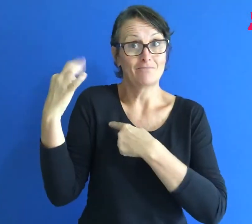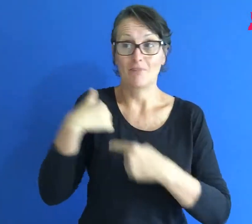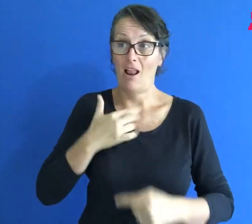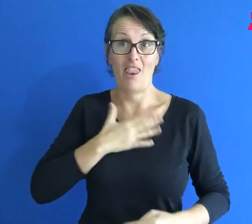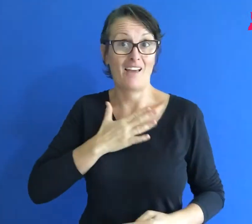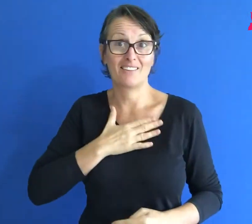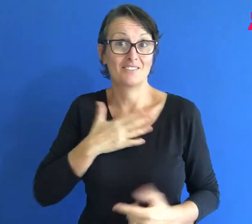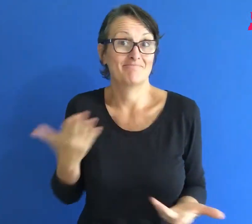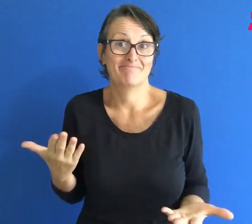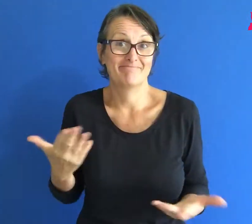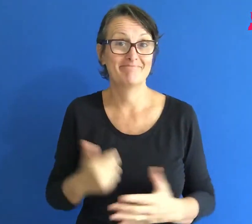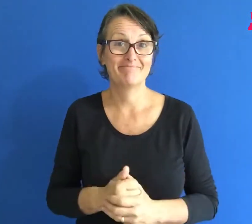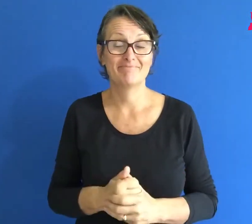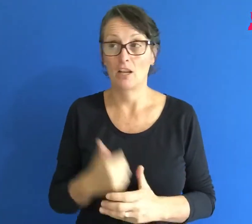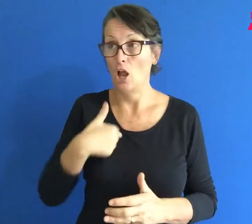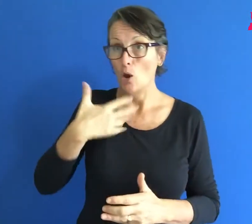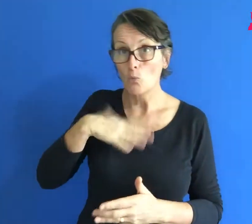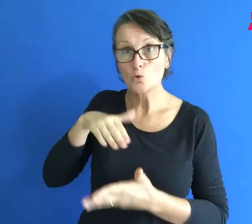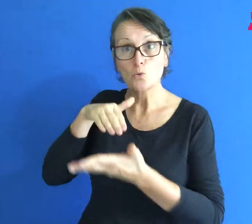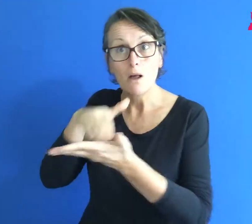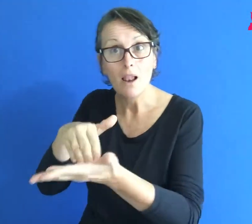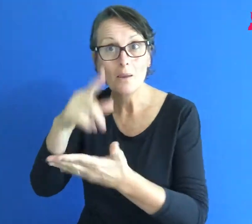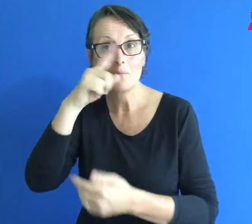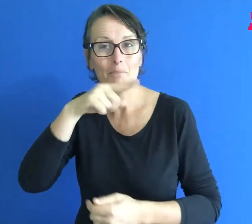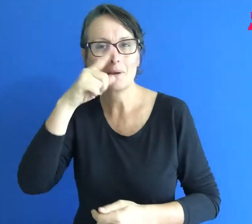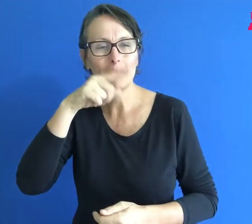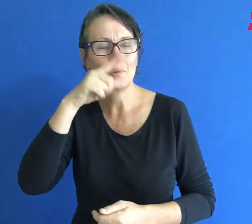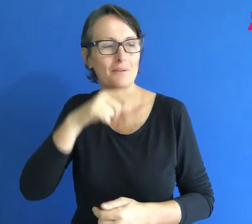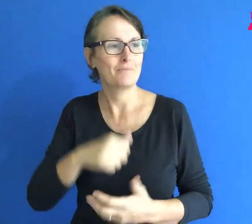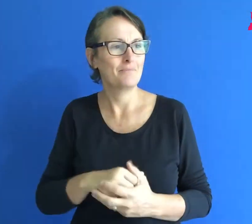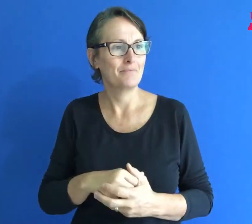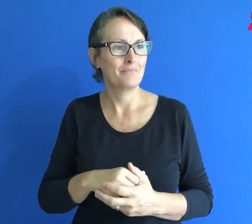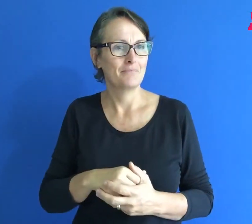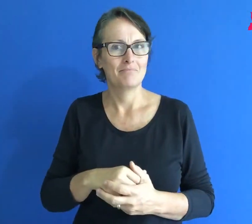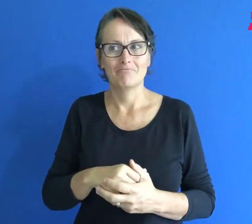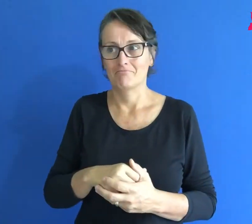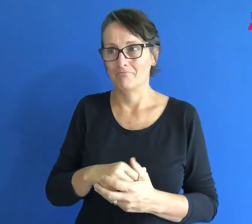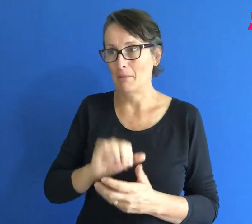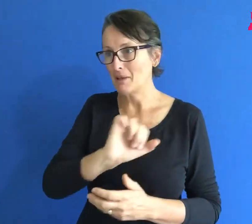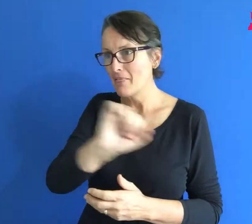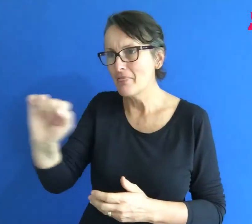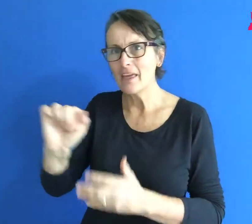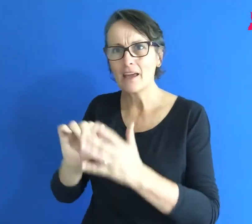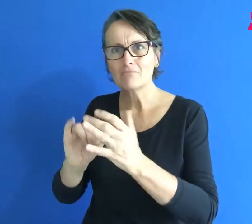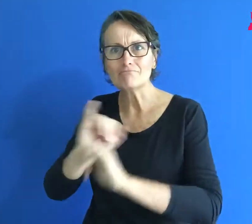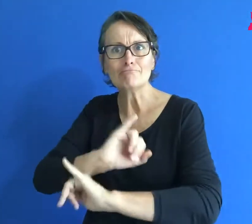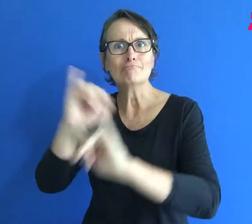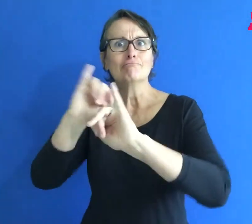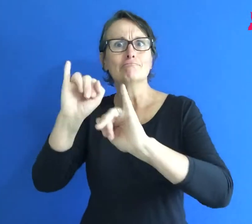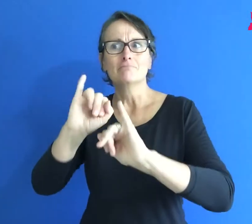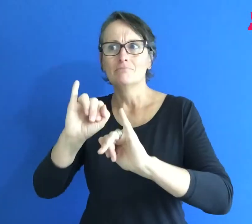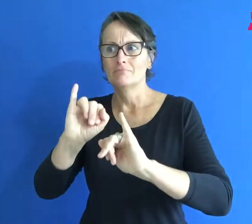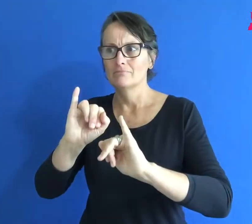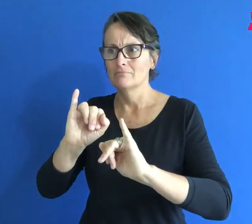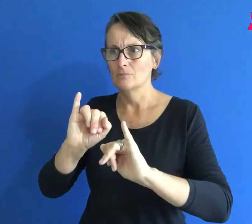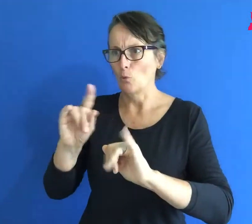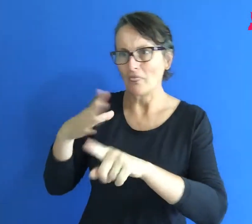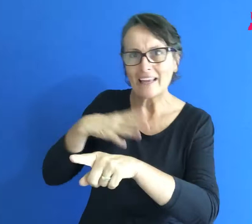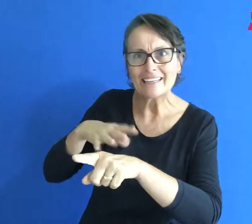from, but the opportunity to help other people, look after other people, respond to other people's urgent needs,